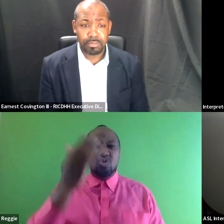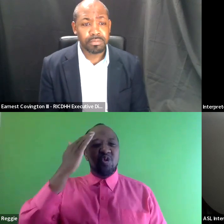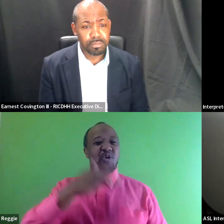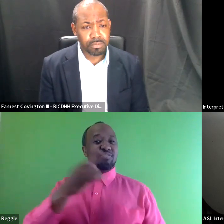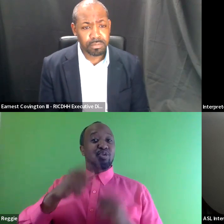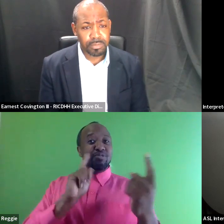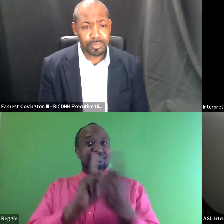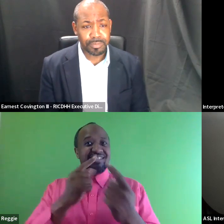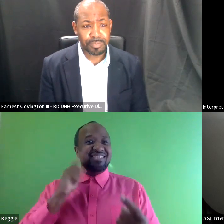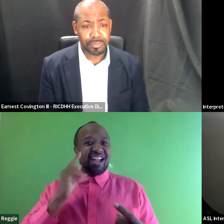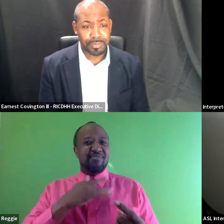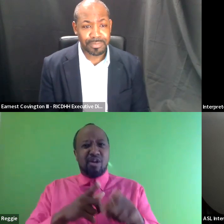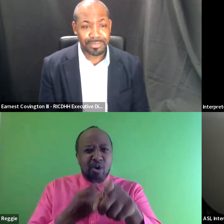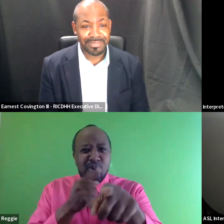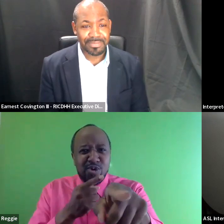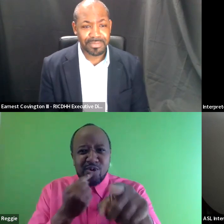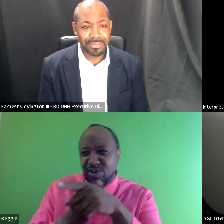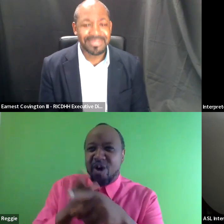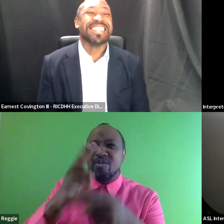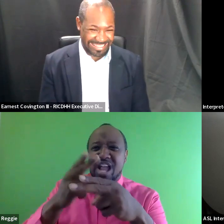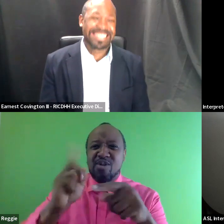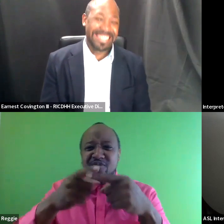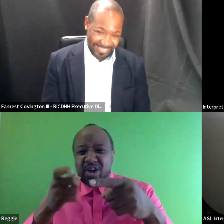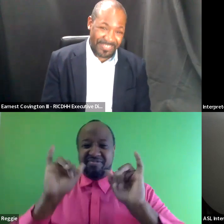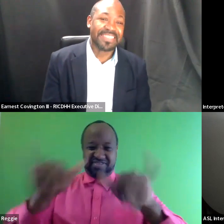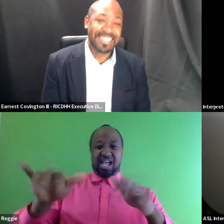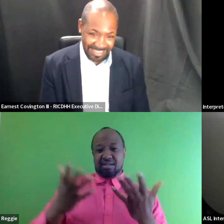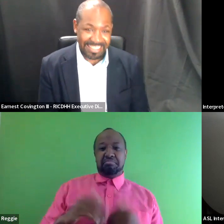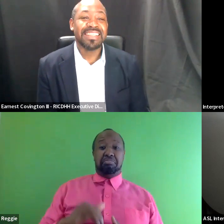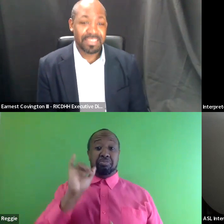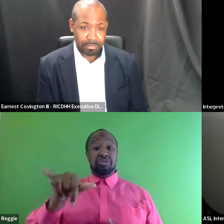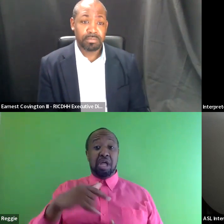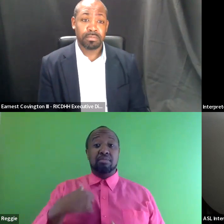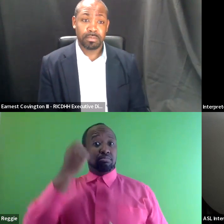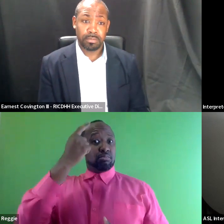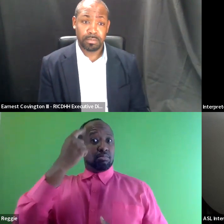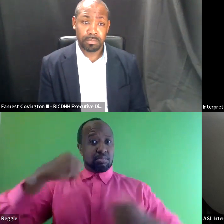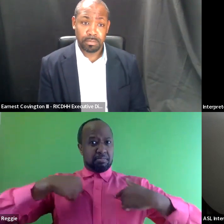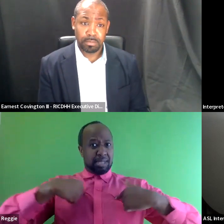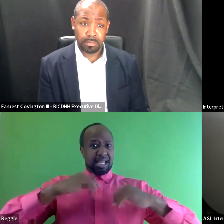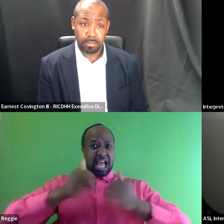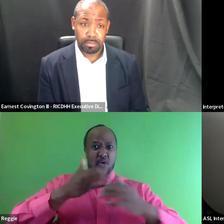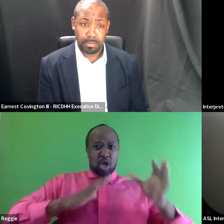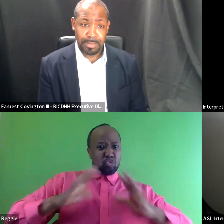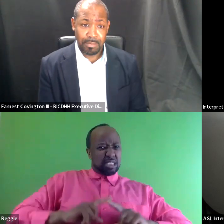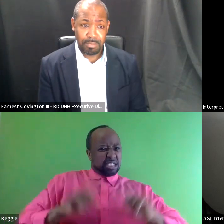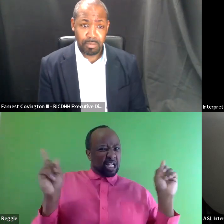know, seeing how white deaf people viewed me, and asking different people's names and getting to know